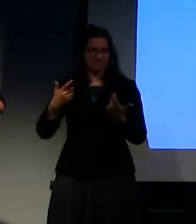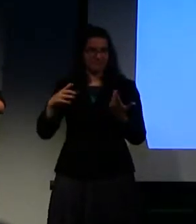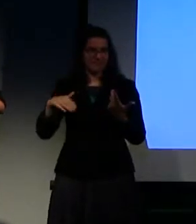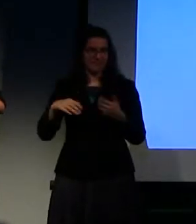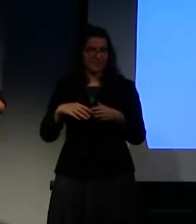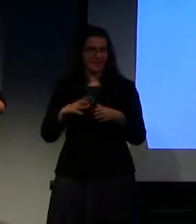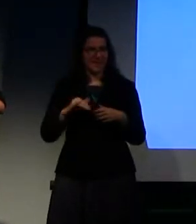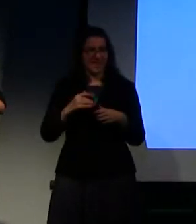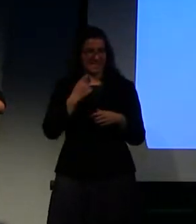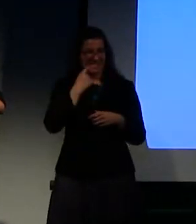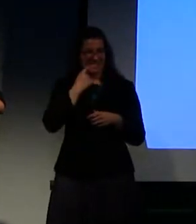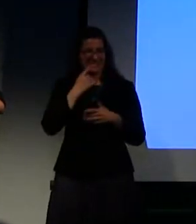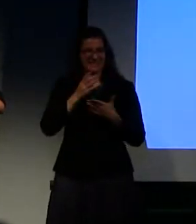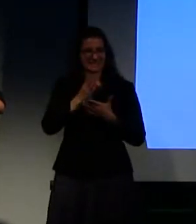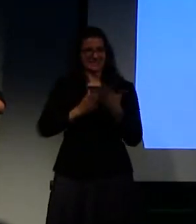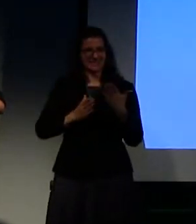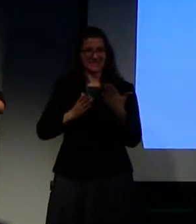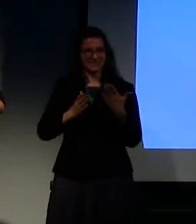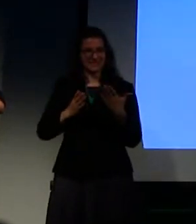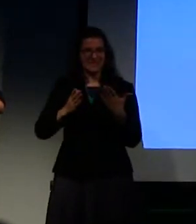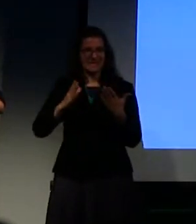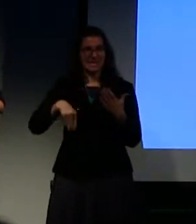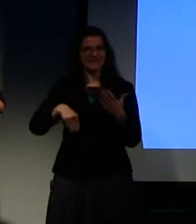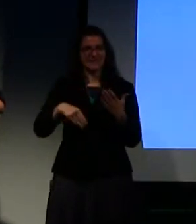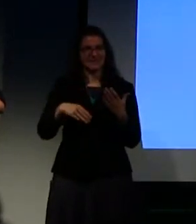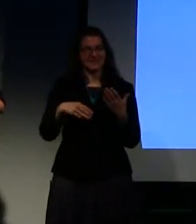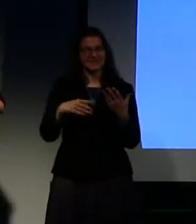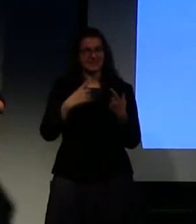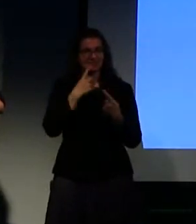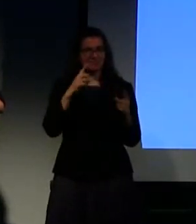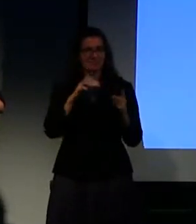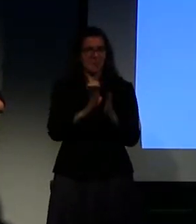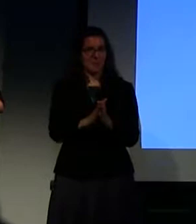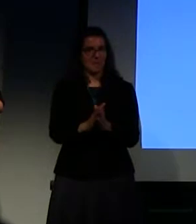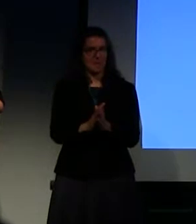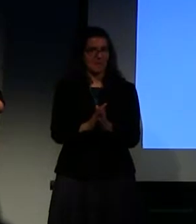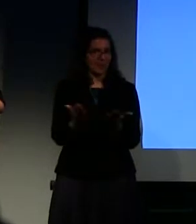last section, I haven't gotten it onto a book.